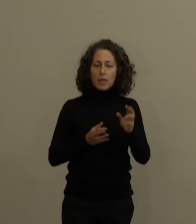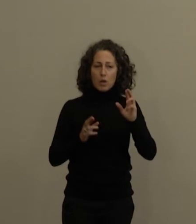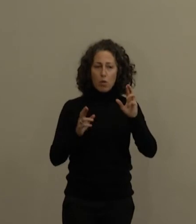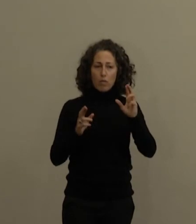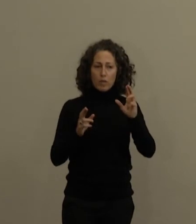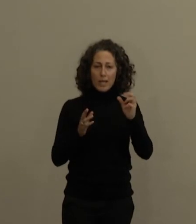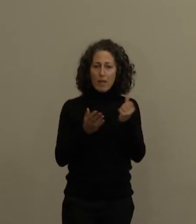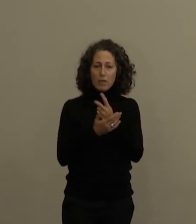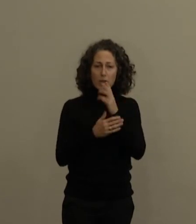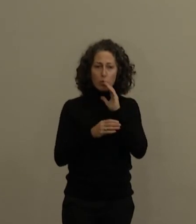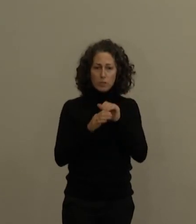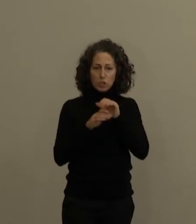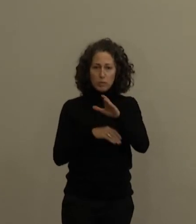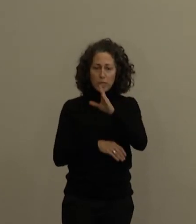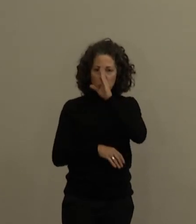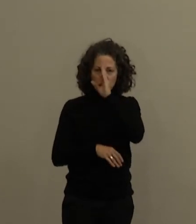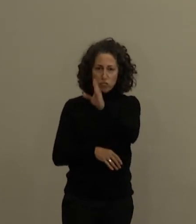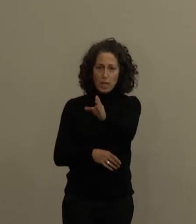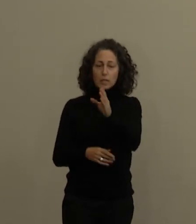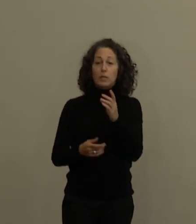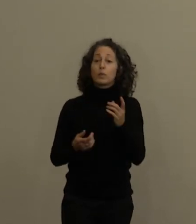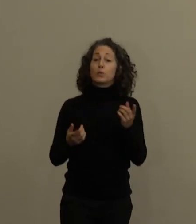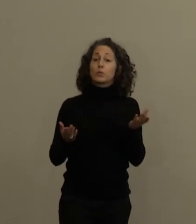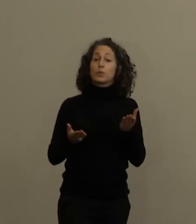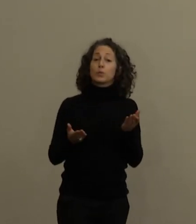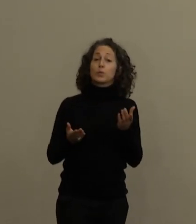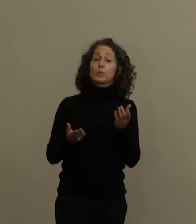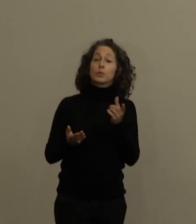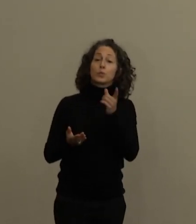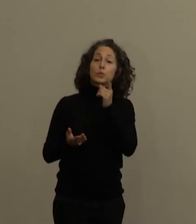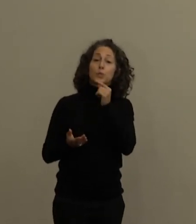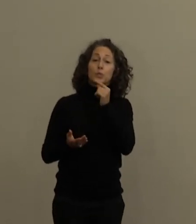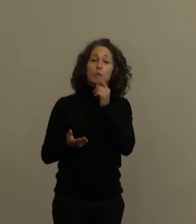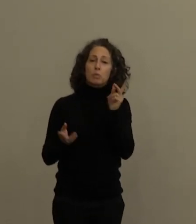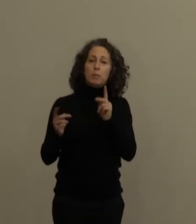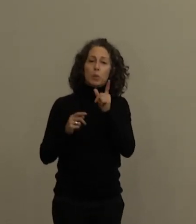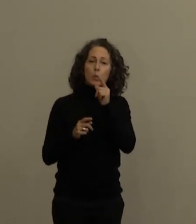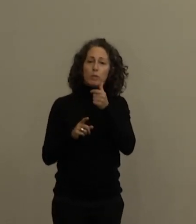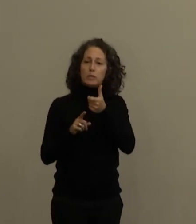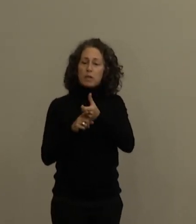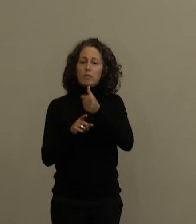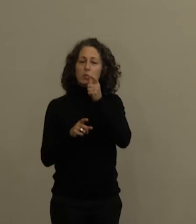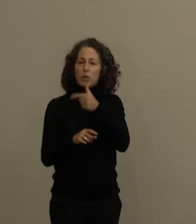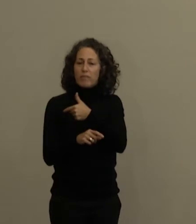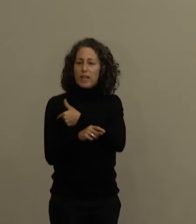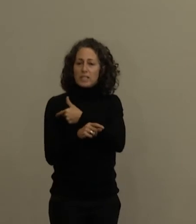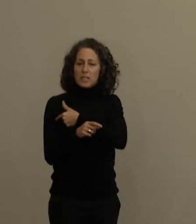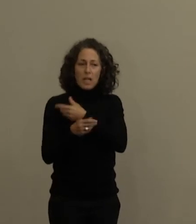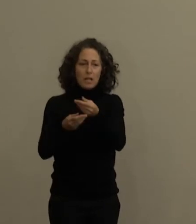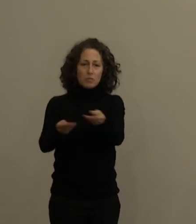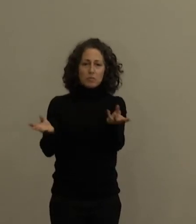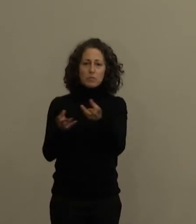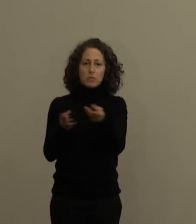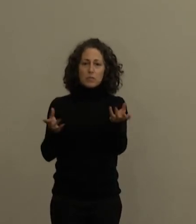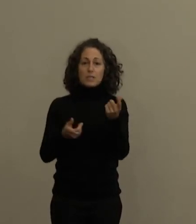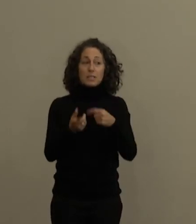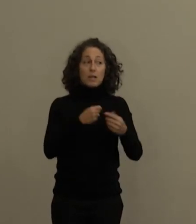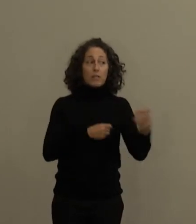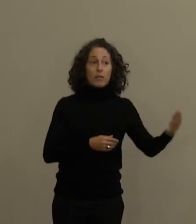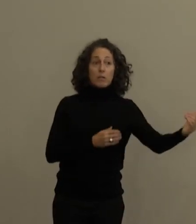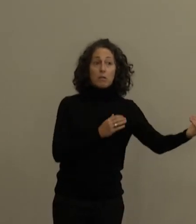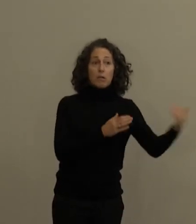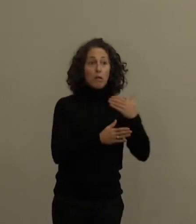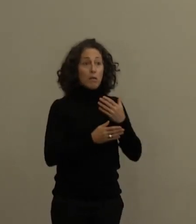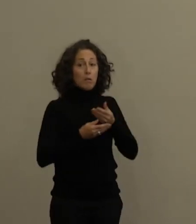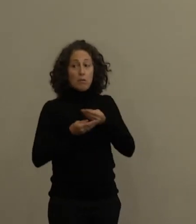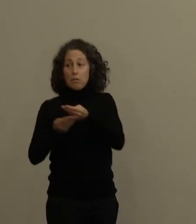out directly to the places that are going to be administering the vaccine instead of having to come to us first and then being pushed out. And